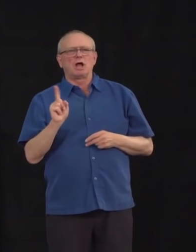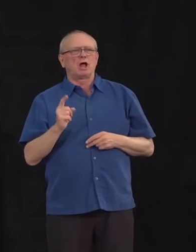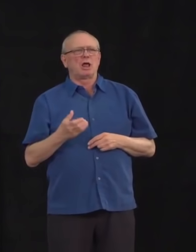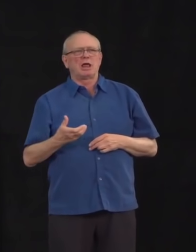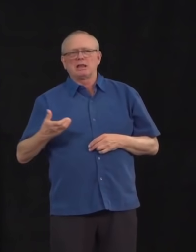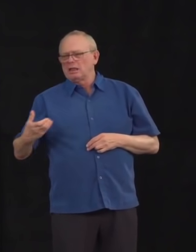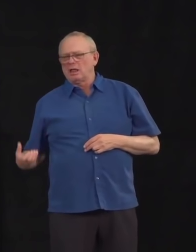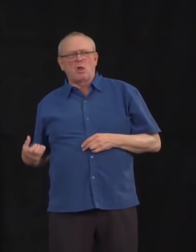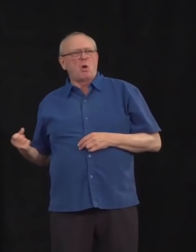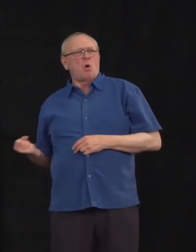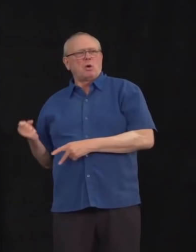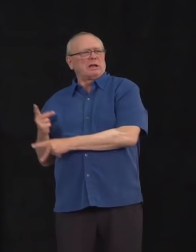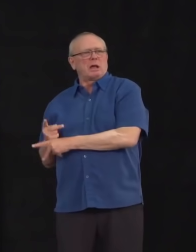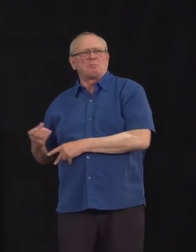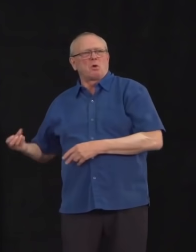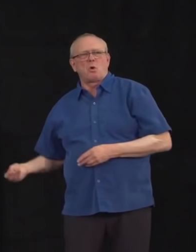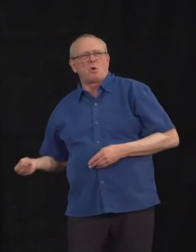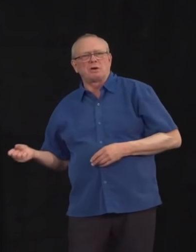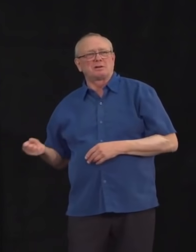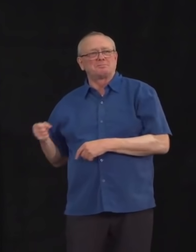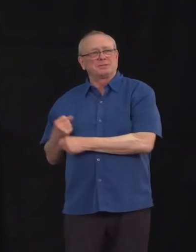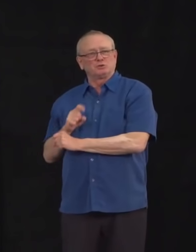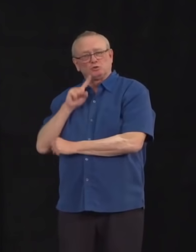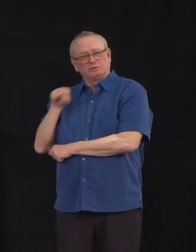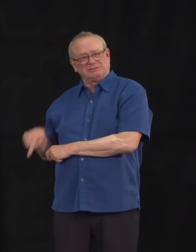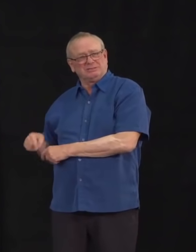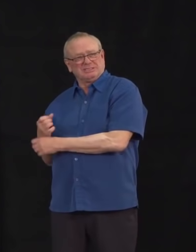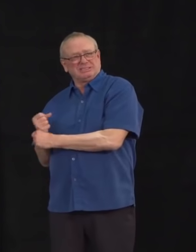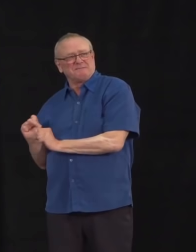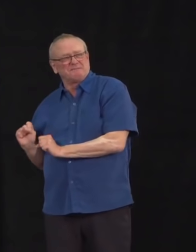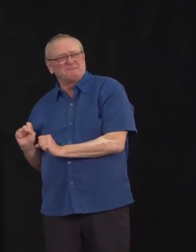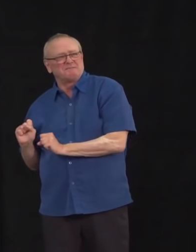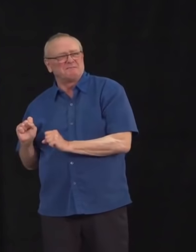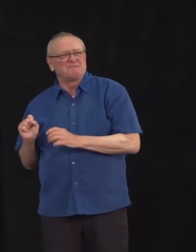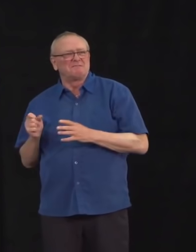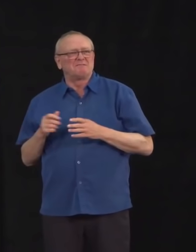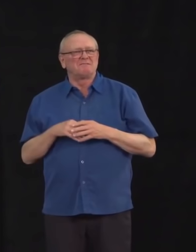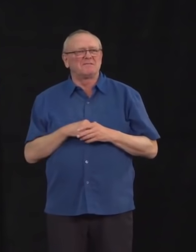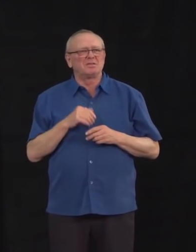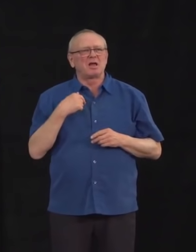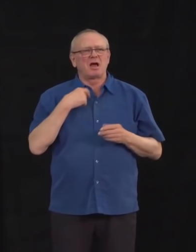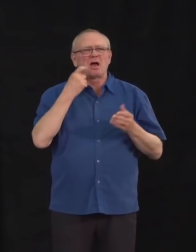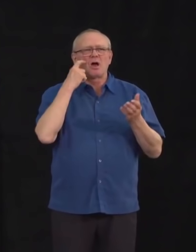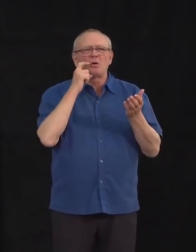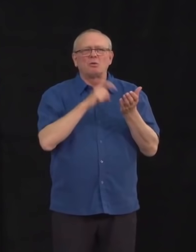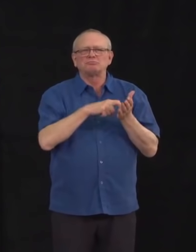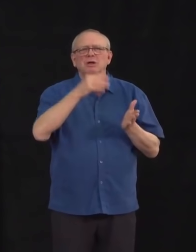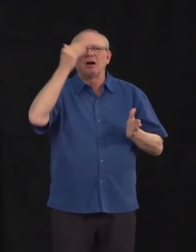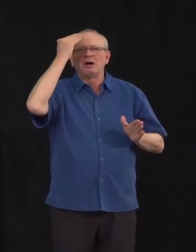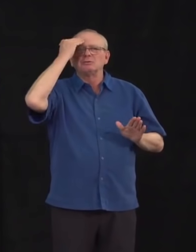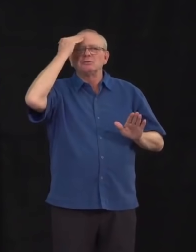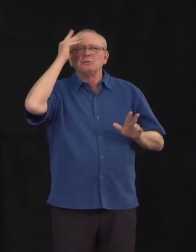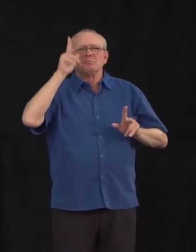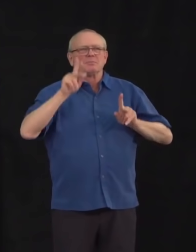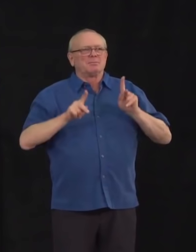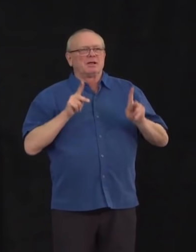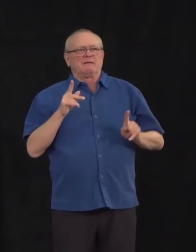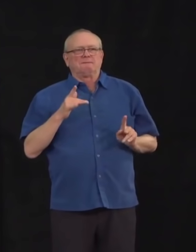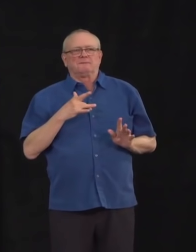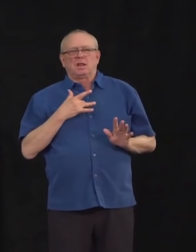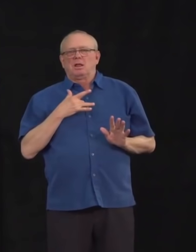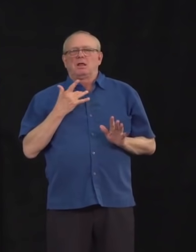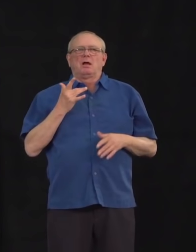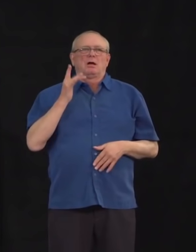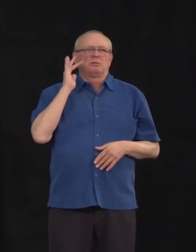kind of safeguard that they can put in place is in place, recognizing that this is an inconvenience. Again, a fix